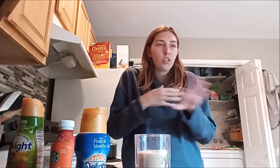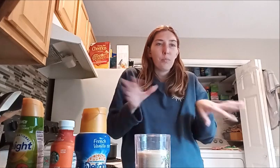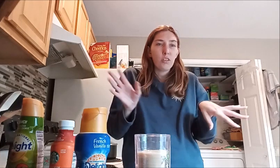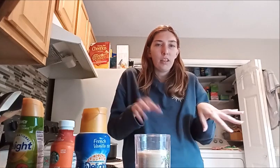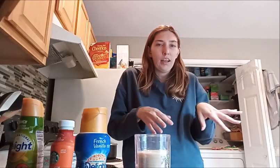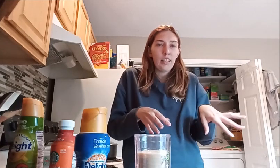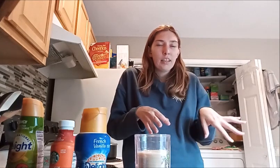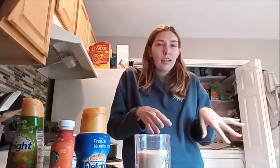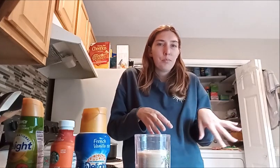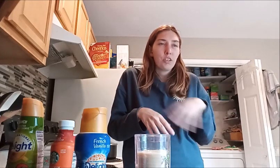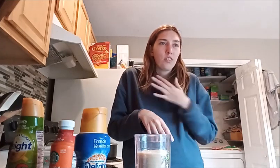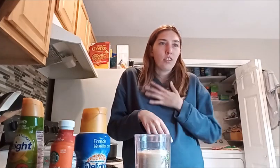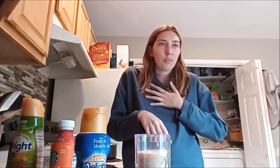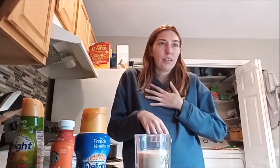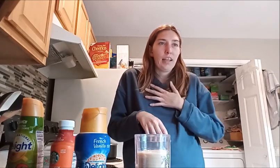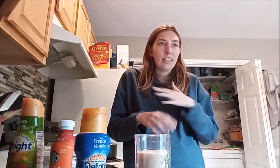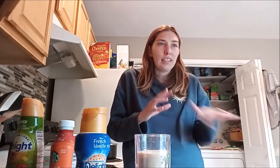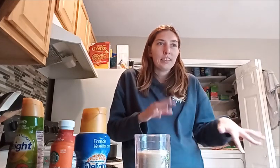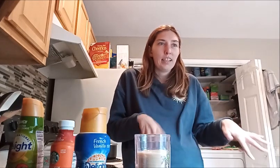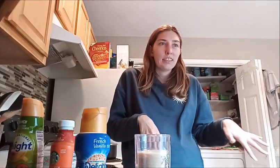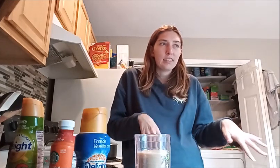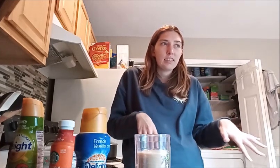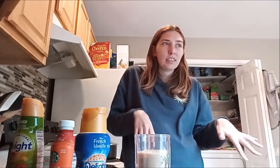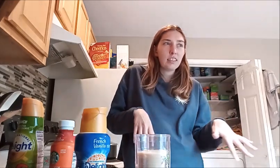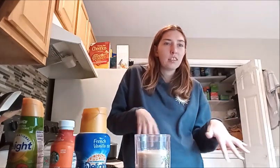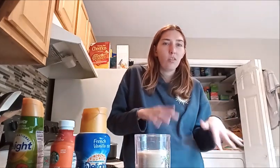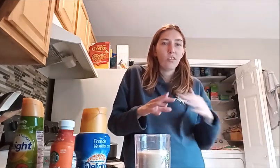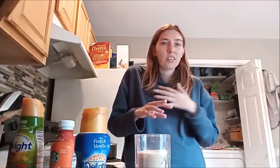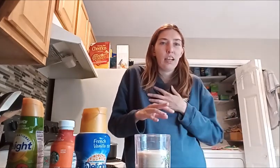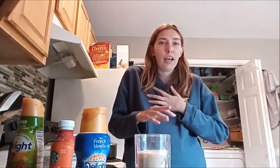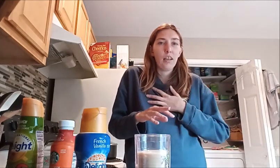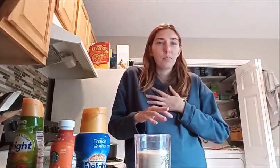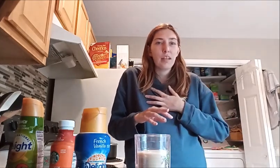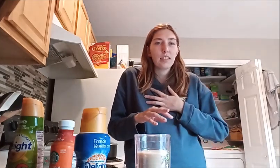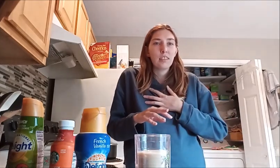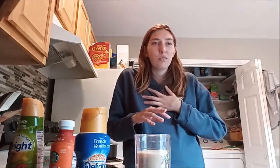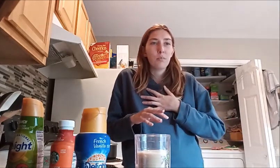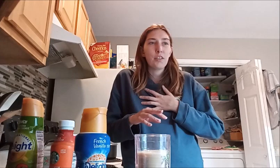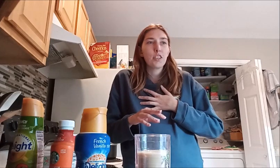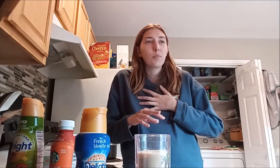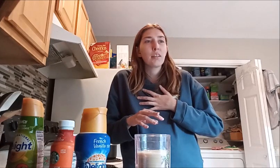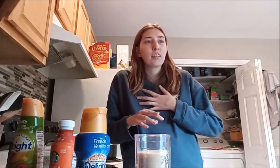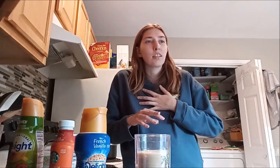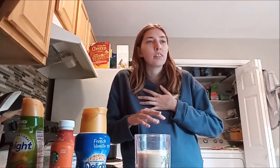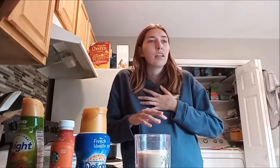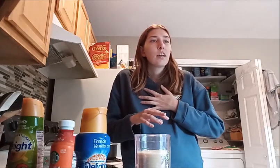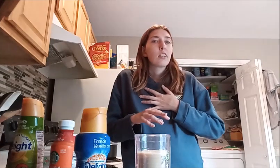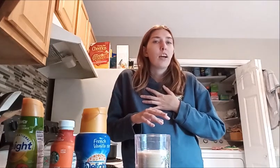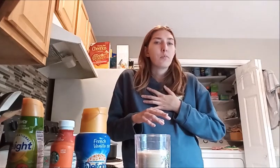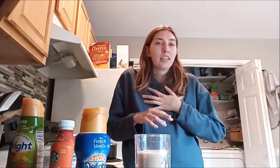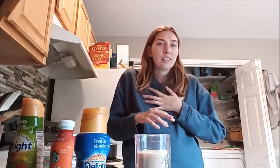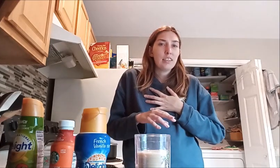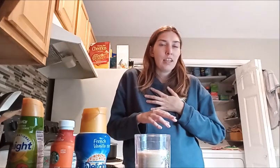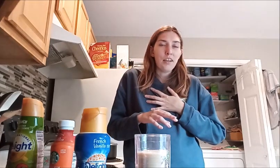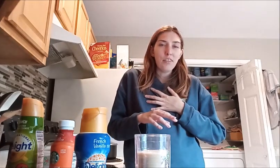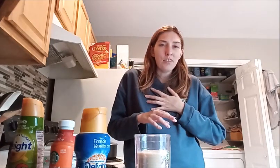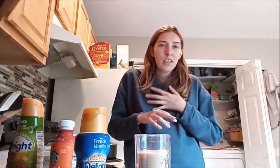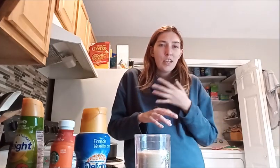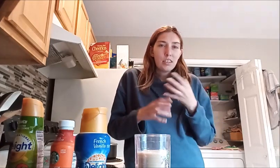especially if you're like me that has hesitancies. The only reason I'm hesitant with bungee jumping is because there have been cases of the harnesses,